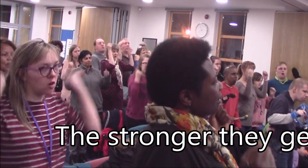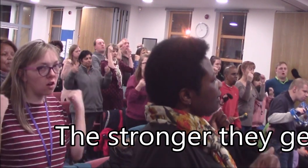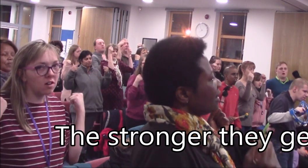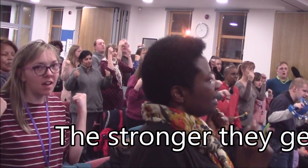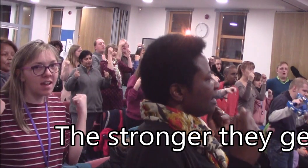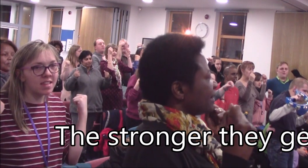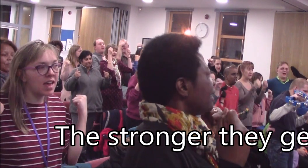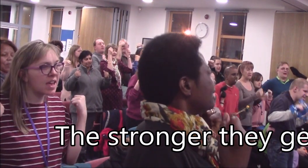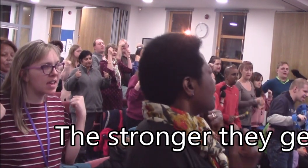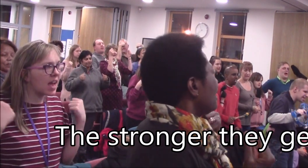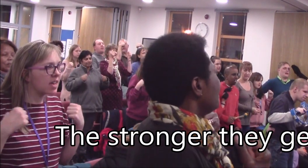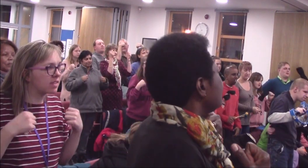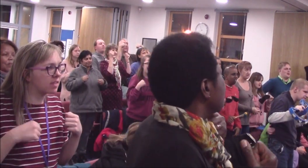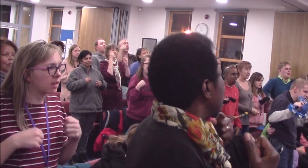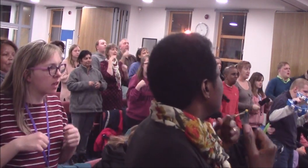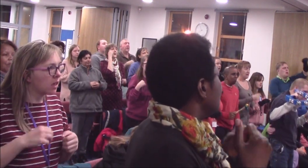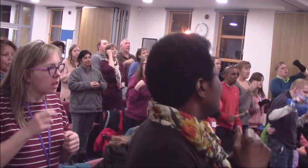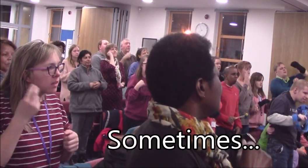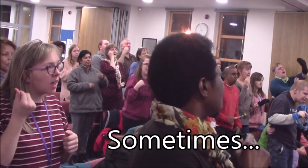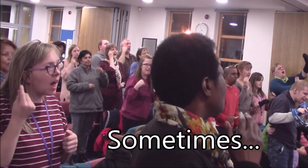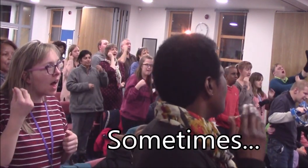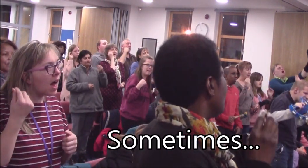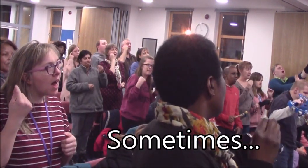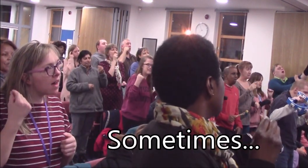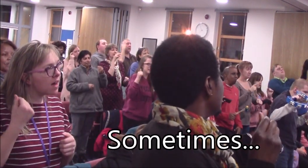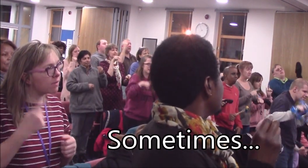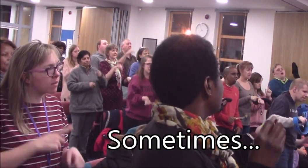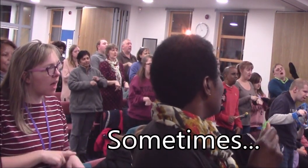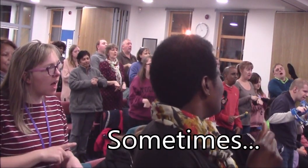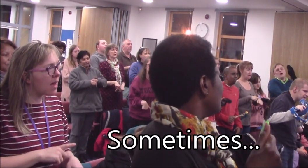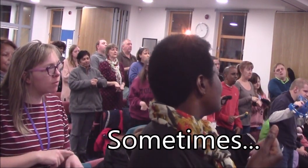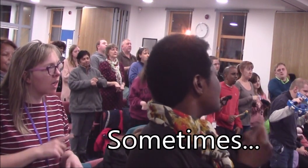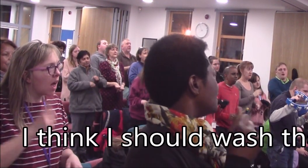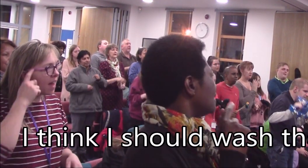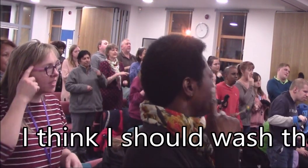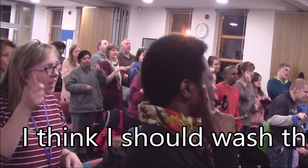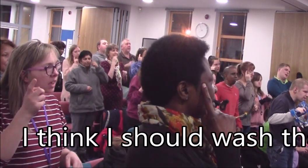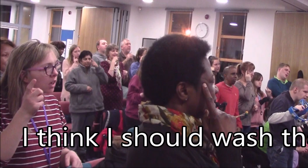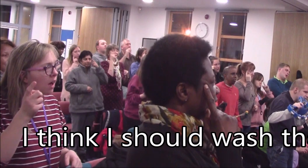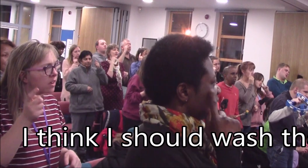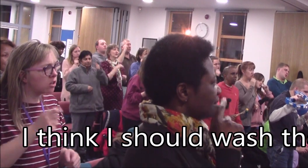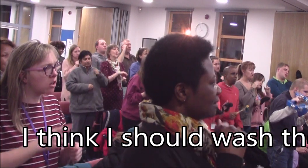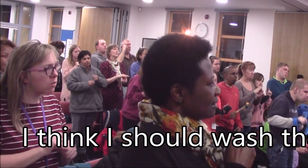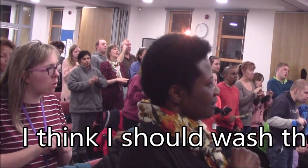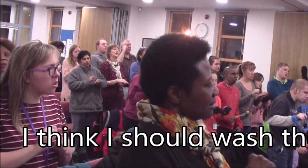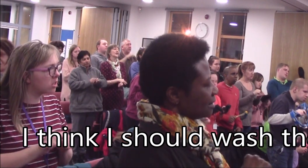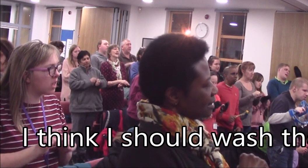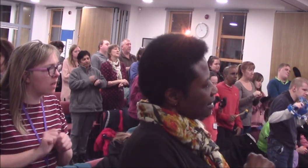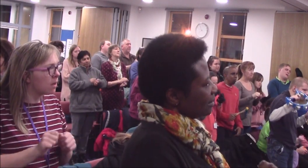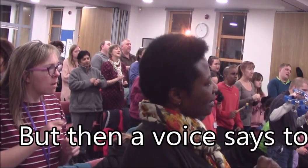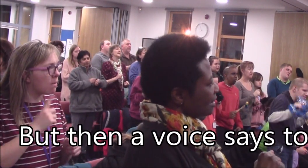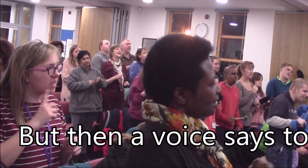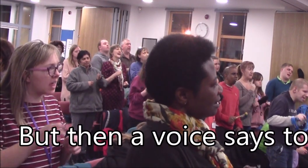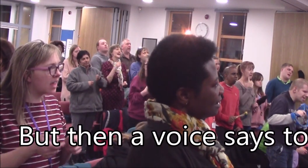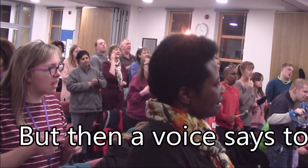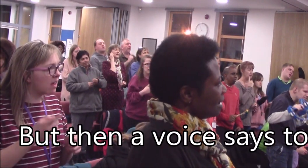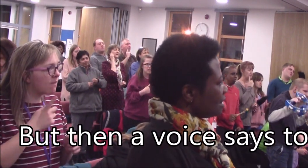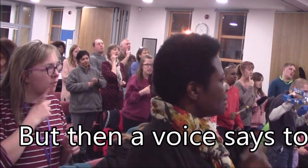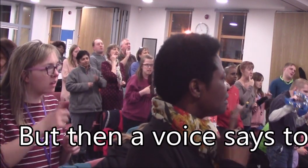stunker, they lei It'shum and thaw And the Dulcet Him